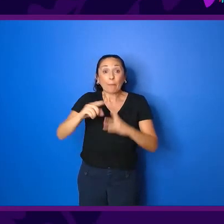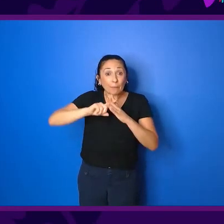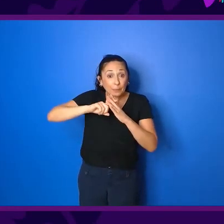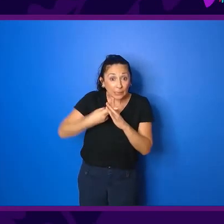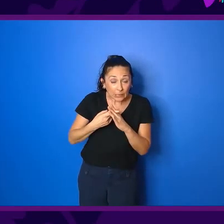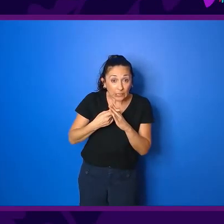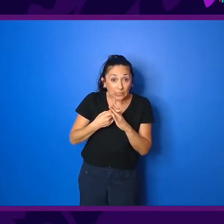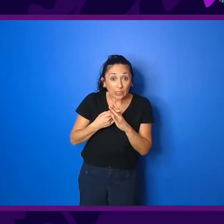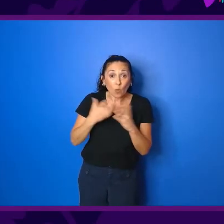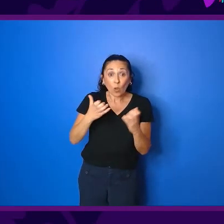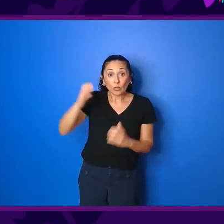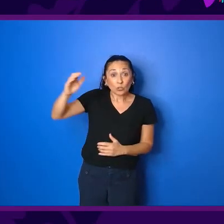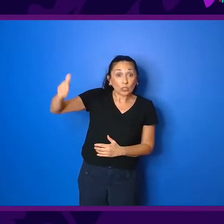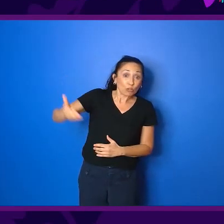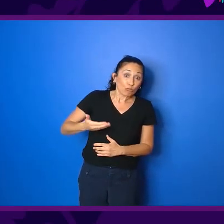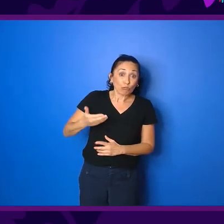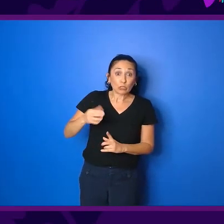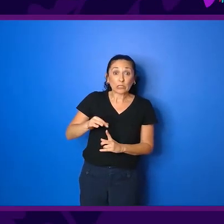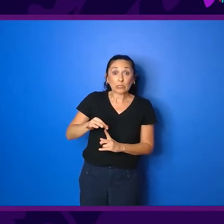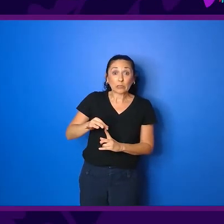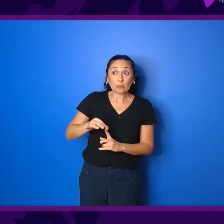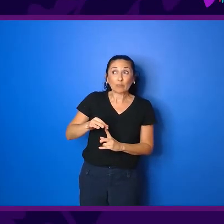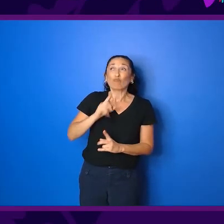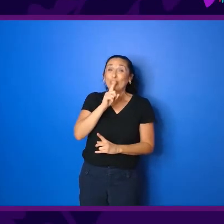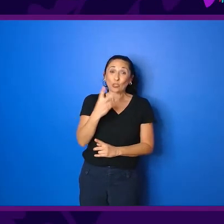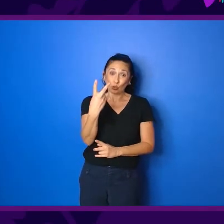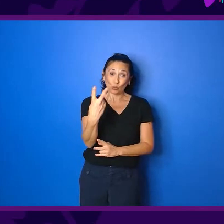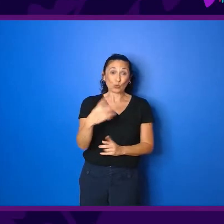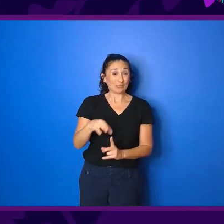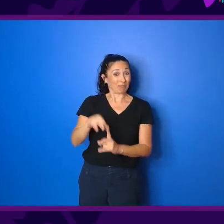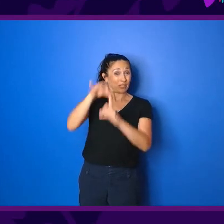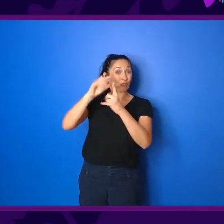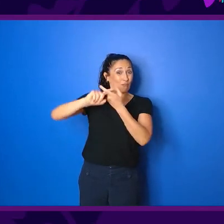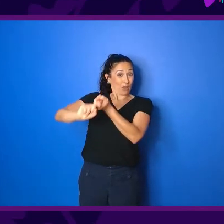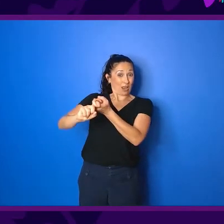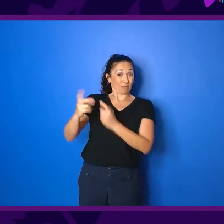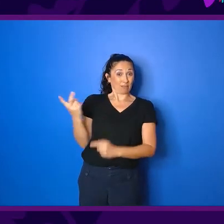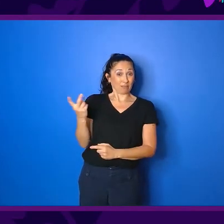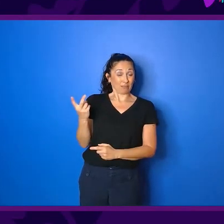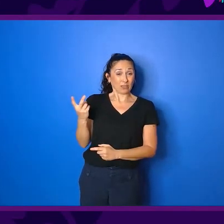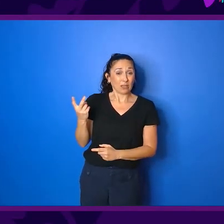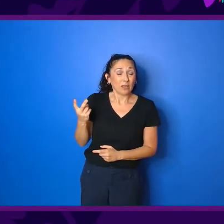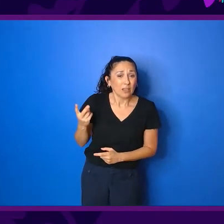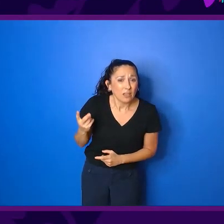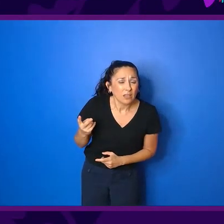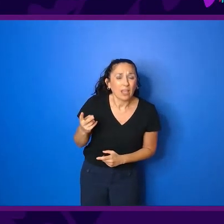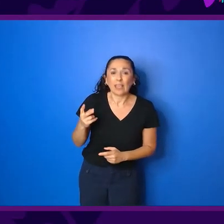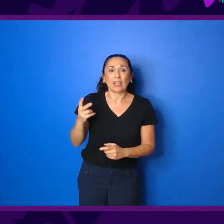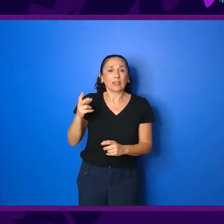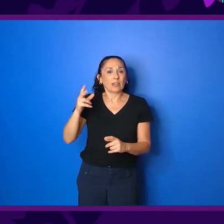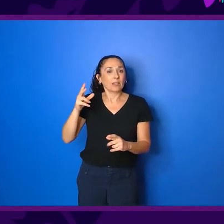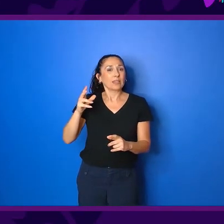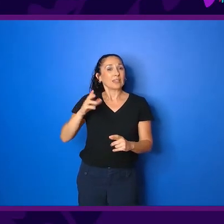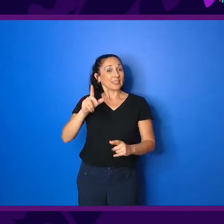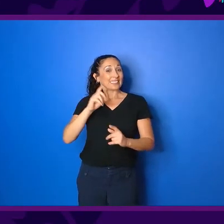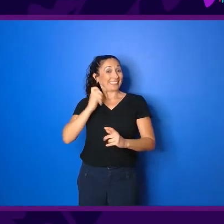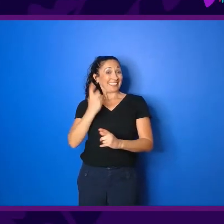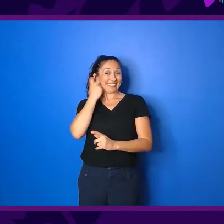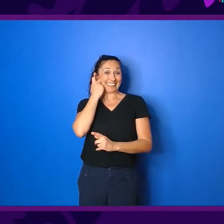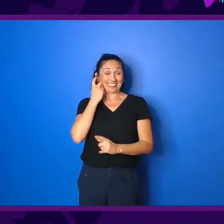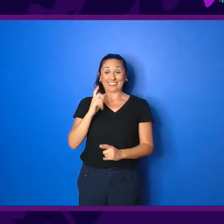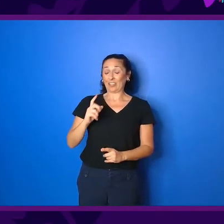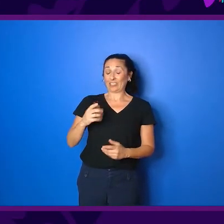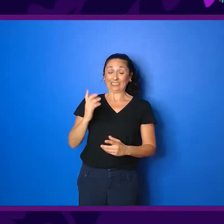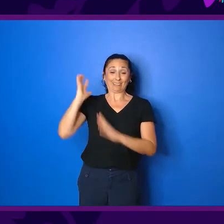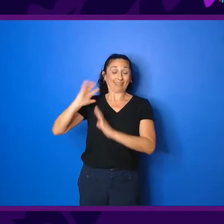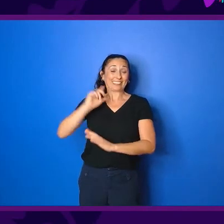introduce two very special friends of mine, and someone that I've known since she was just a teenager, and she became a big star.